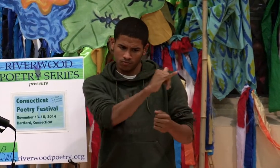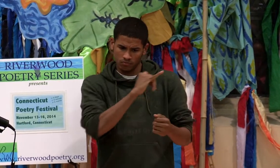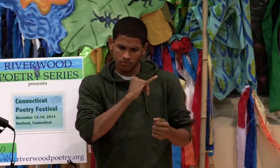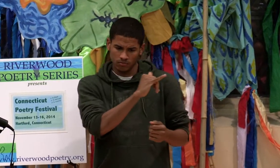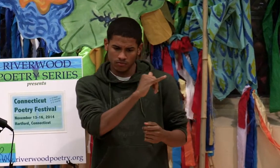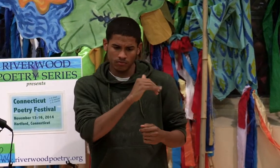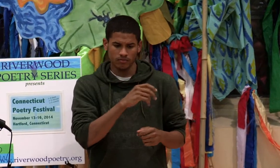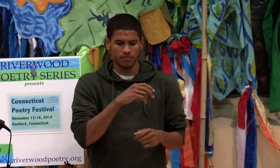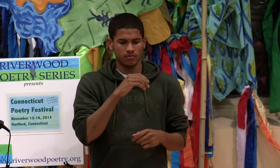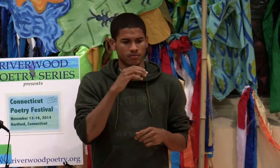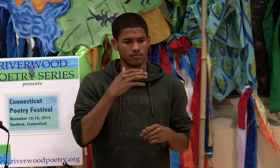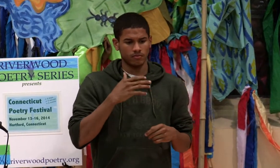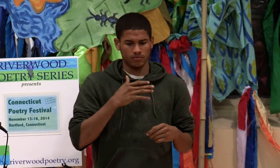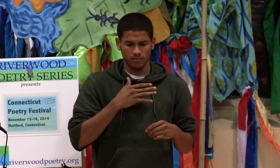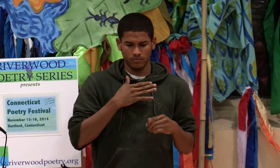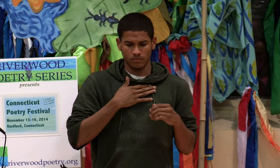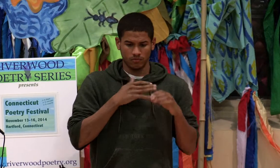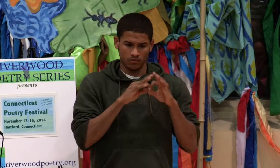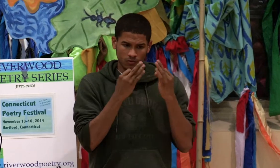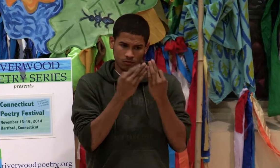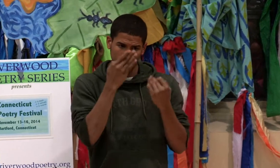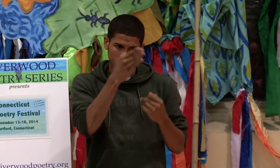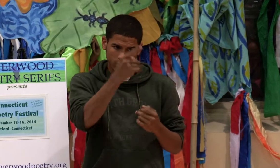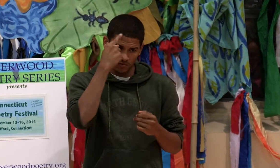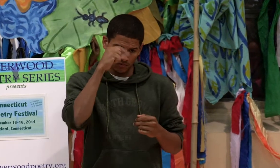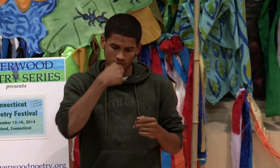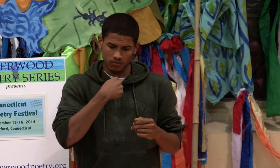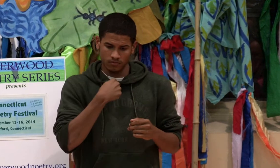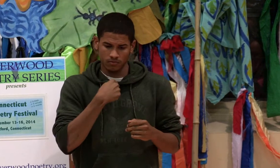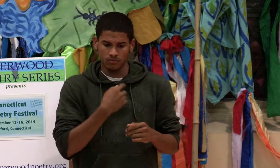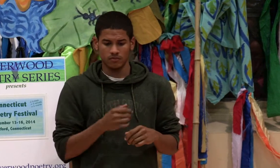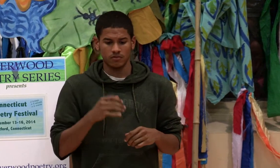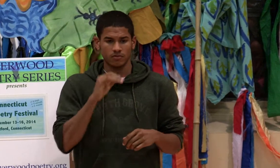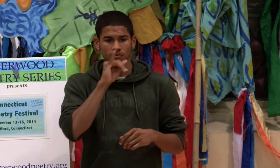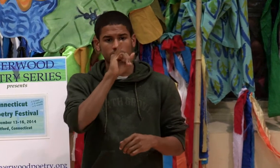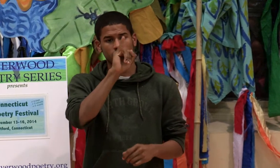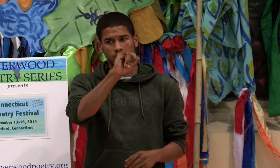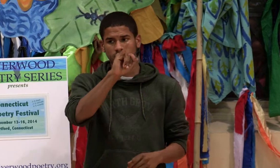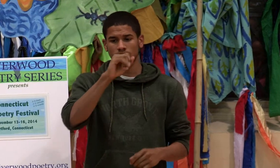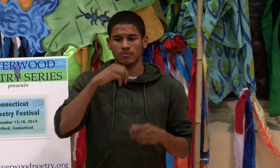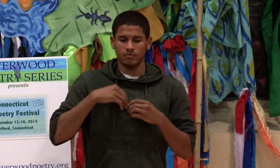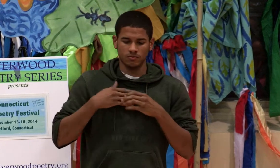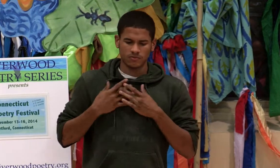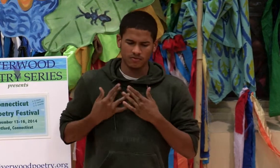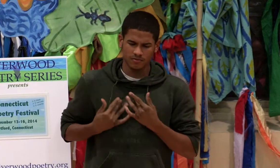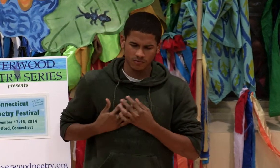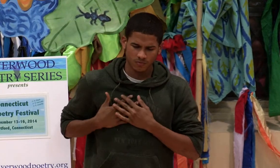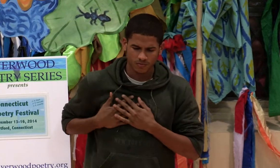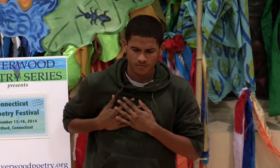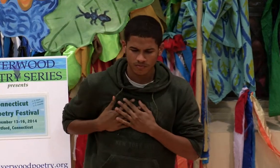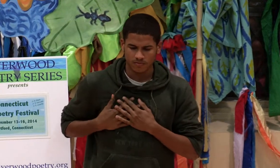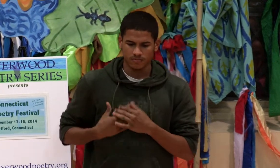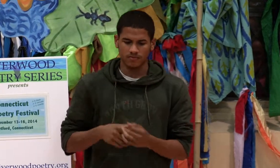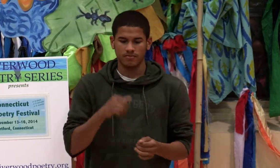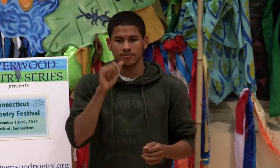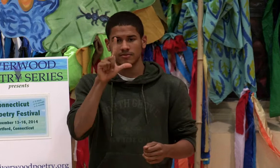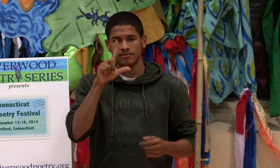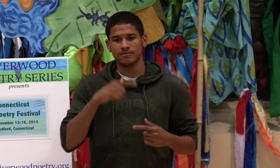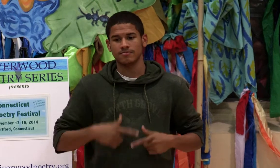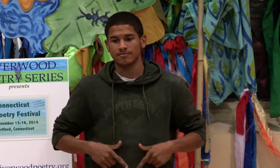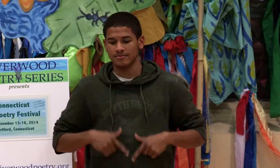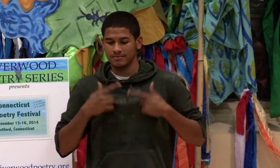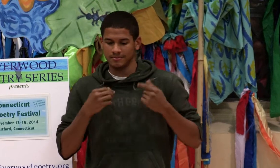A, family loves me too. M, the family always supports me. I, they're in my